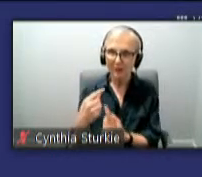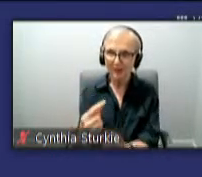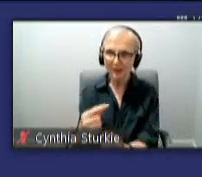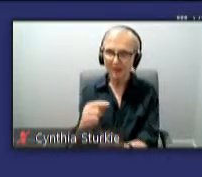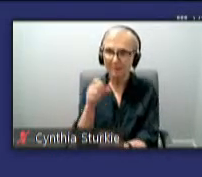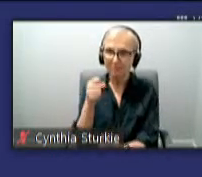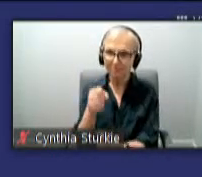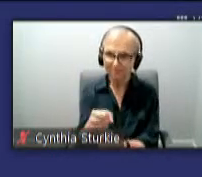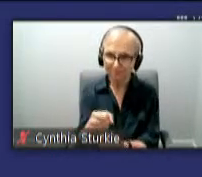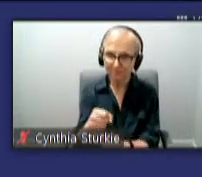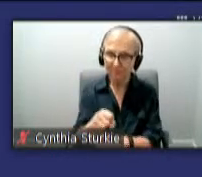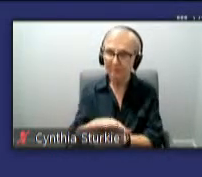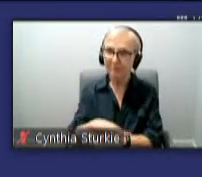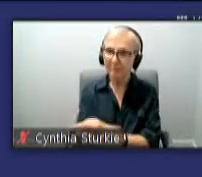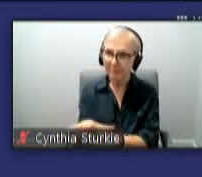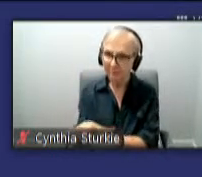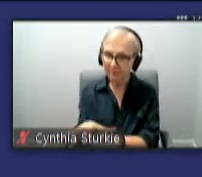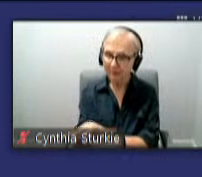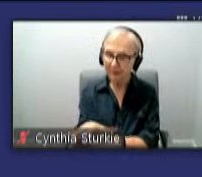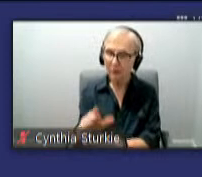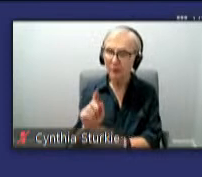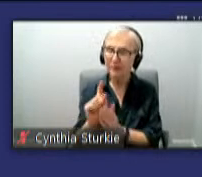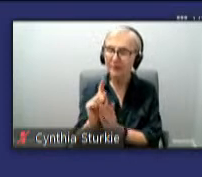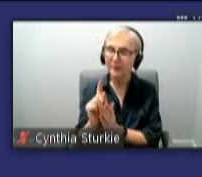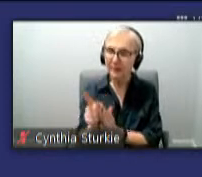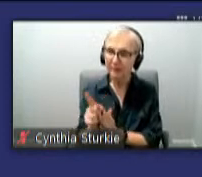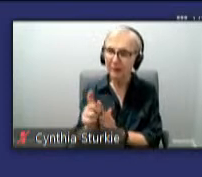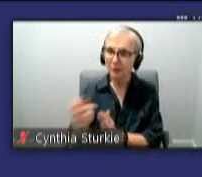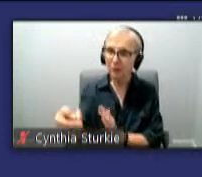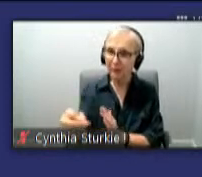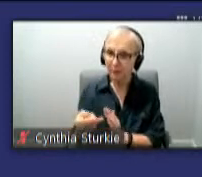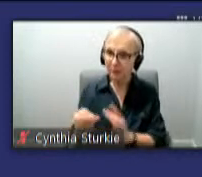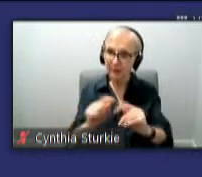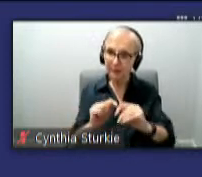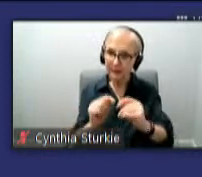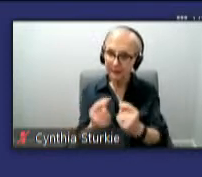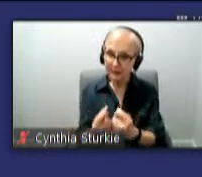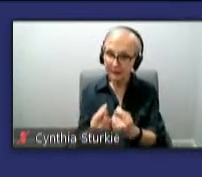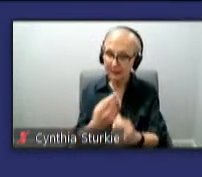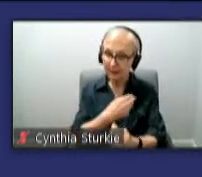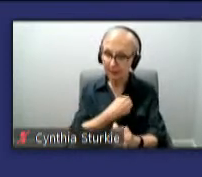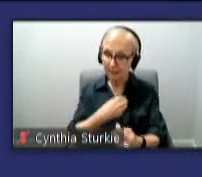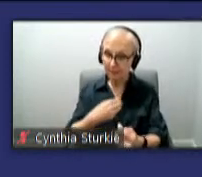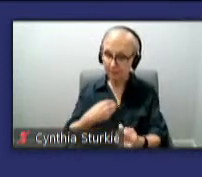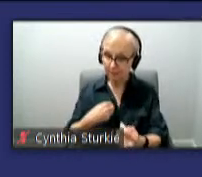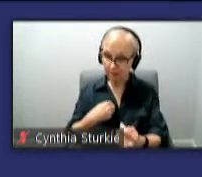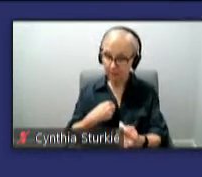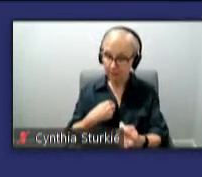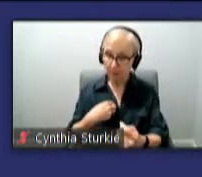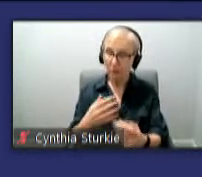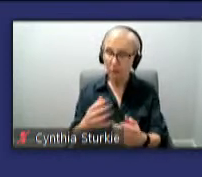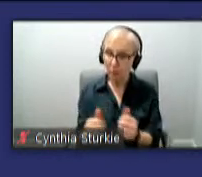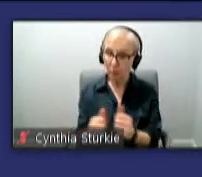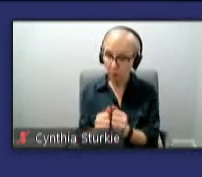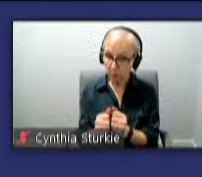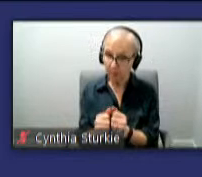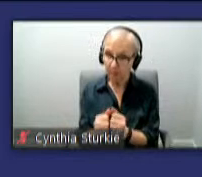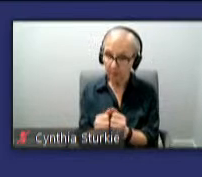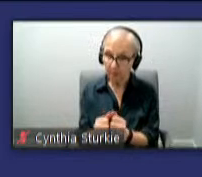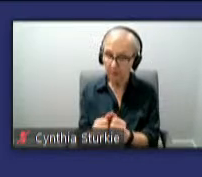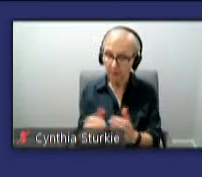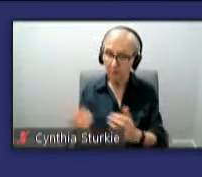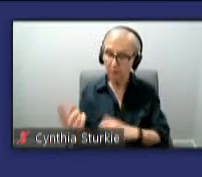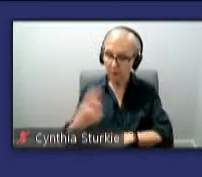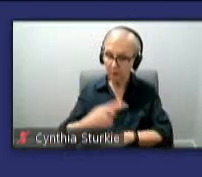state. And I want to take a minute to introduce our team members on this call as we take a look back and also prepare for